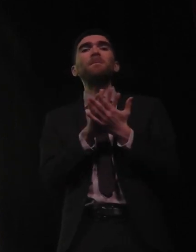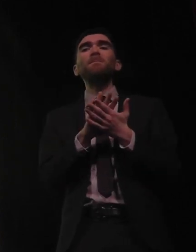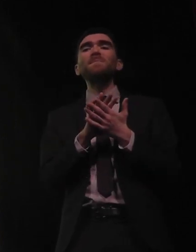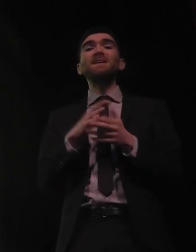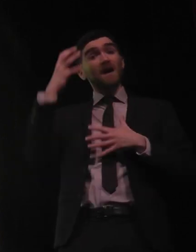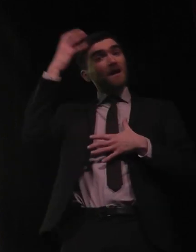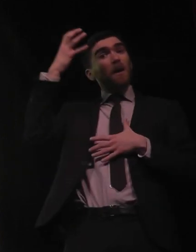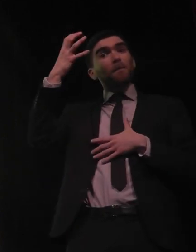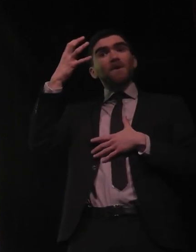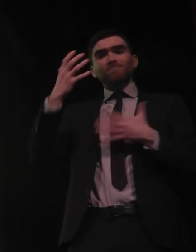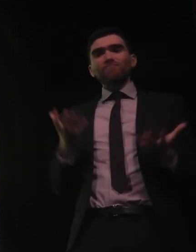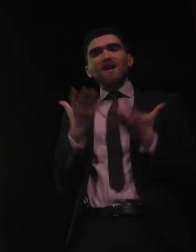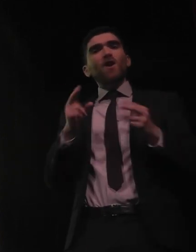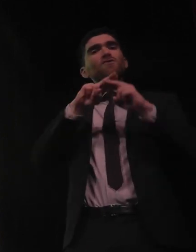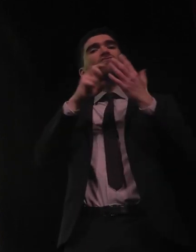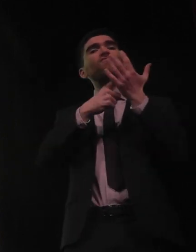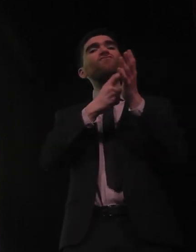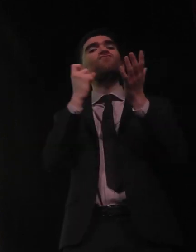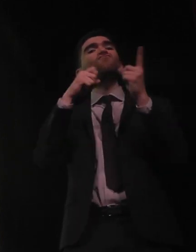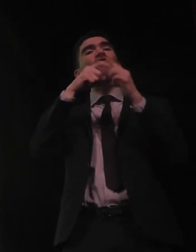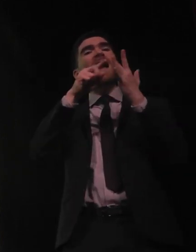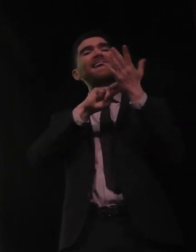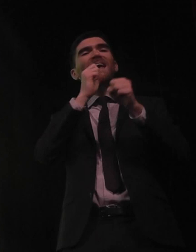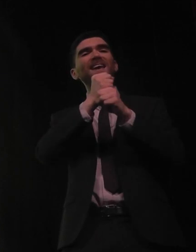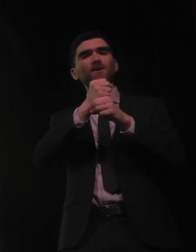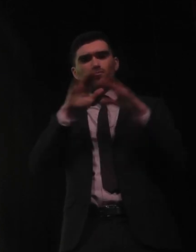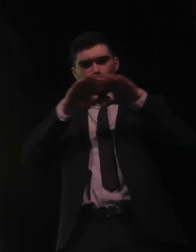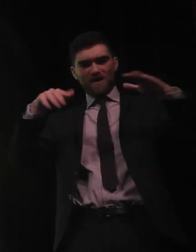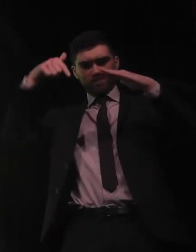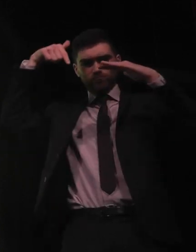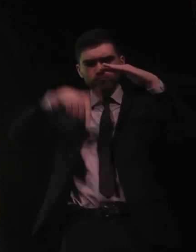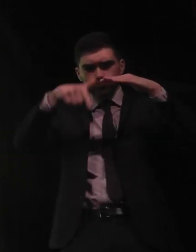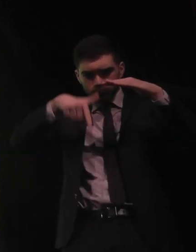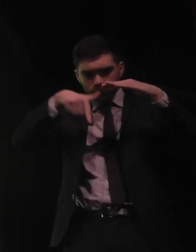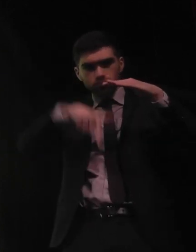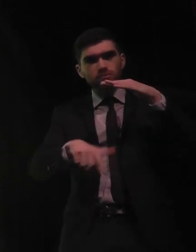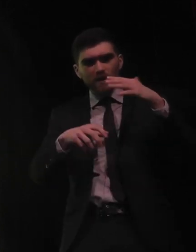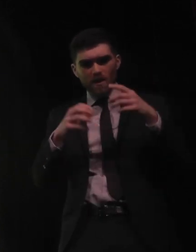energy generation, fossil fuel intensive and contaminating the water table.